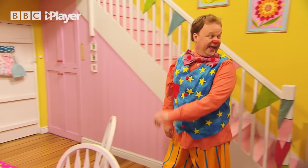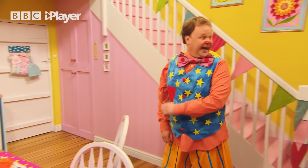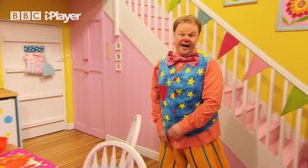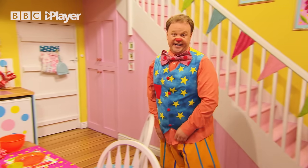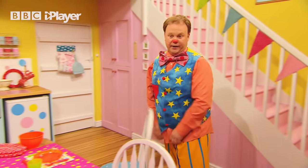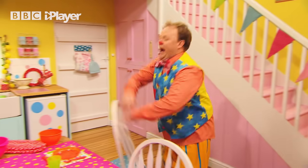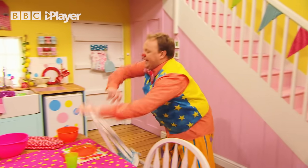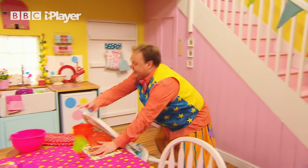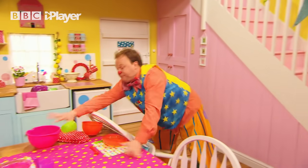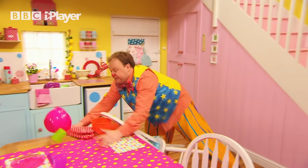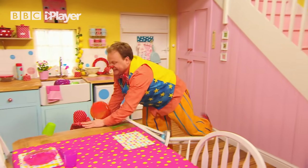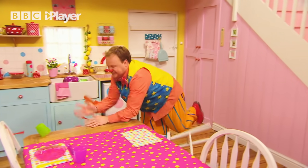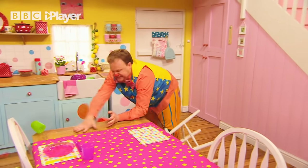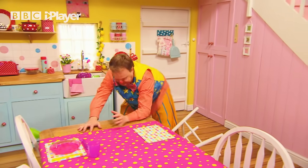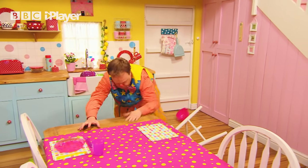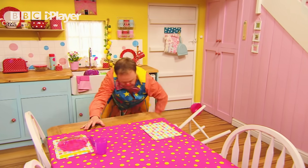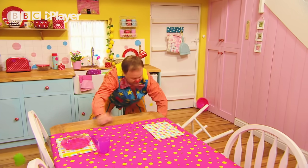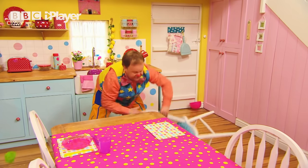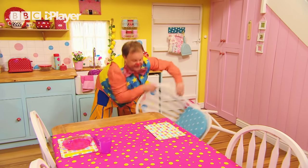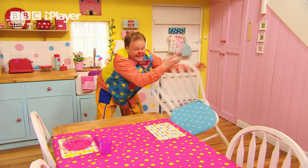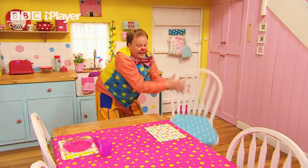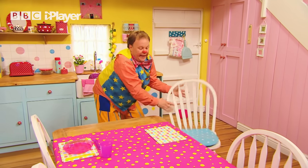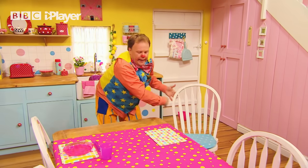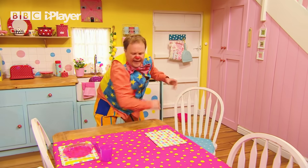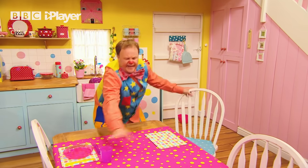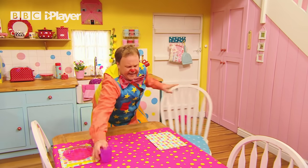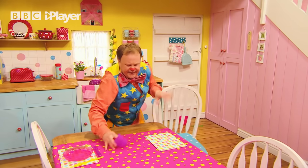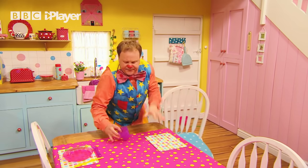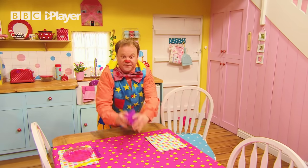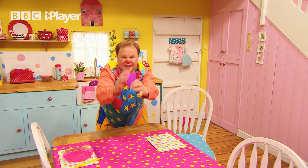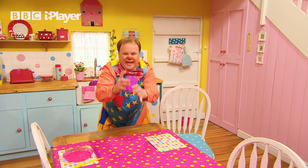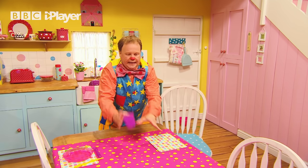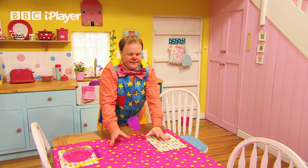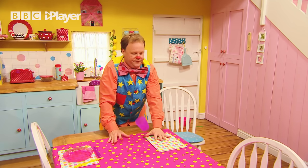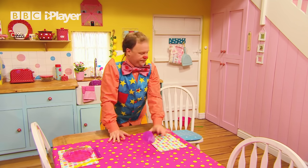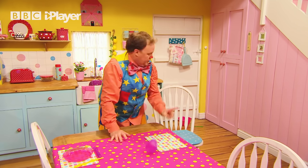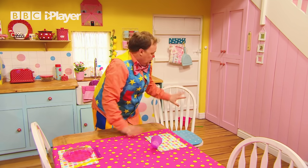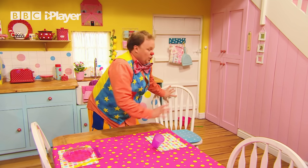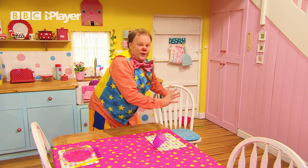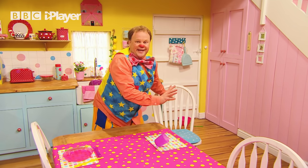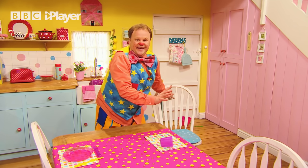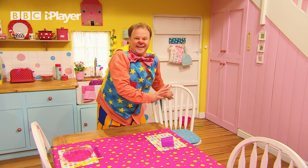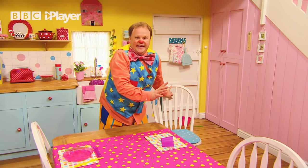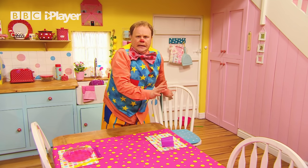Shh. Oh, phew! I don't know. Wait! Shh!